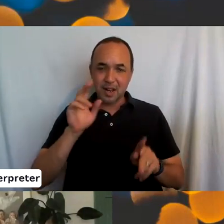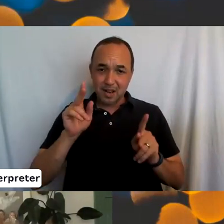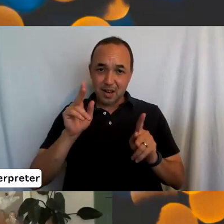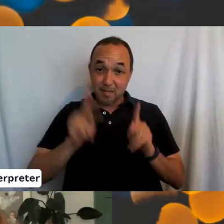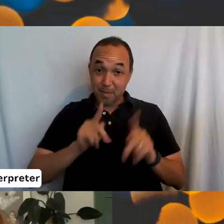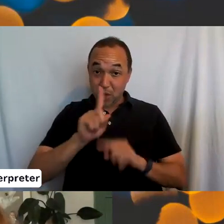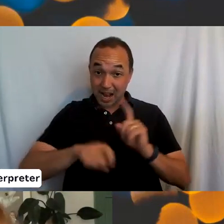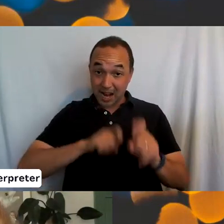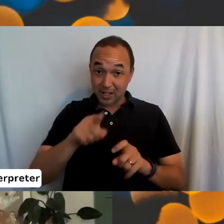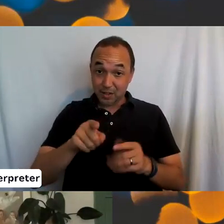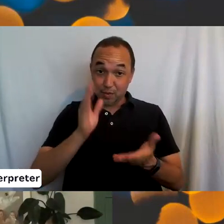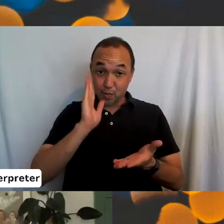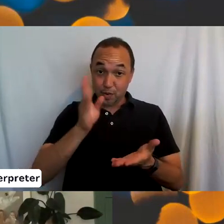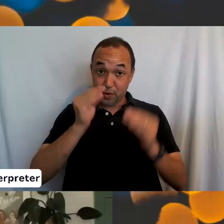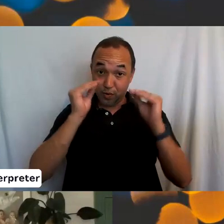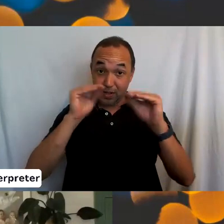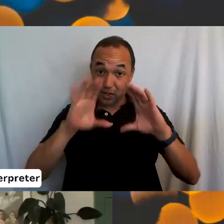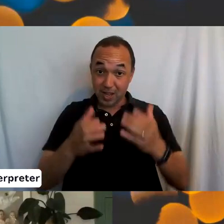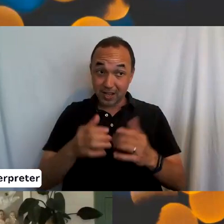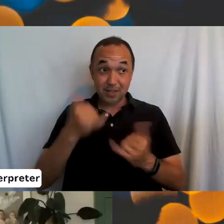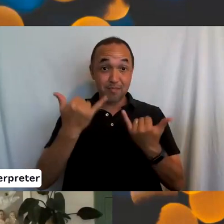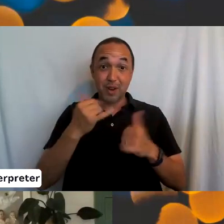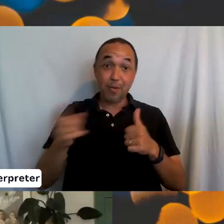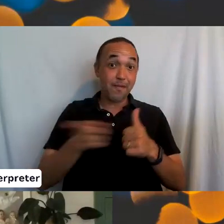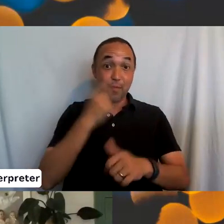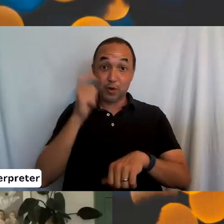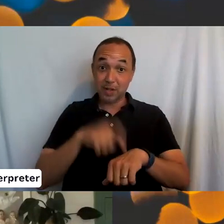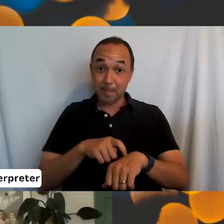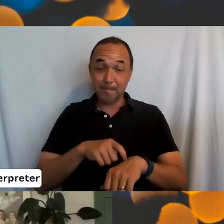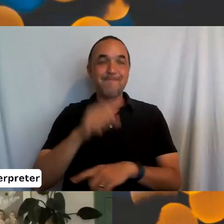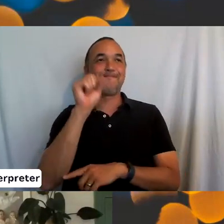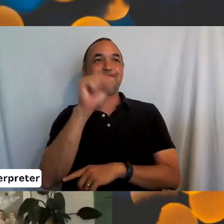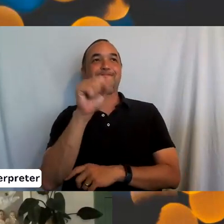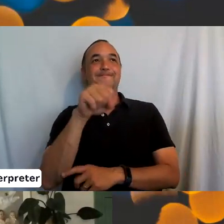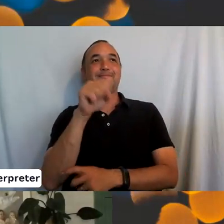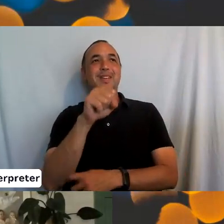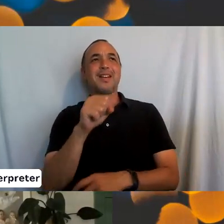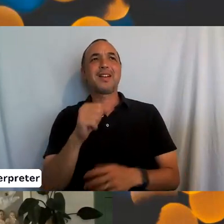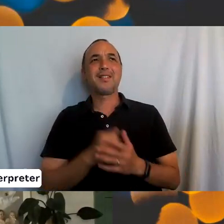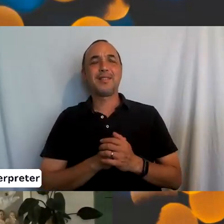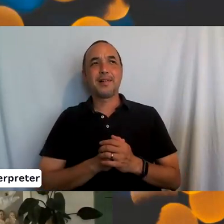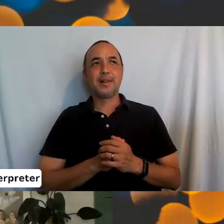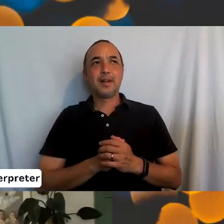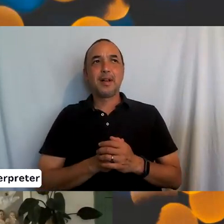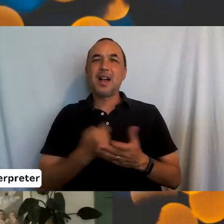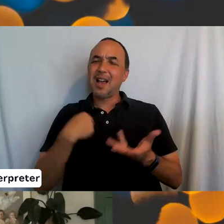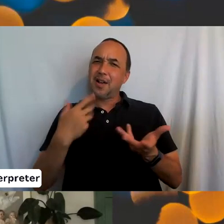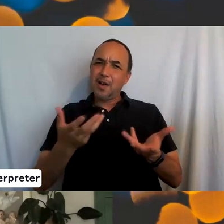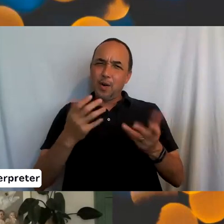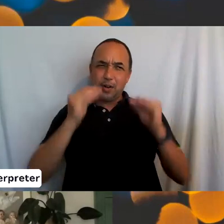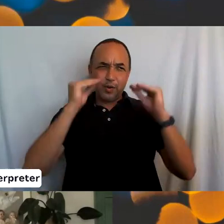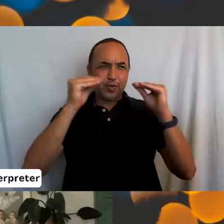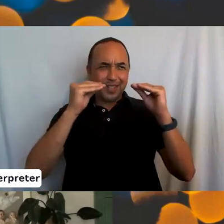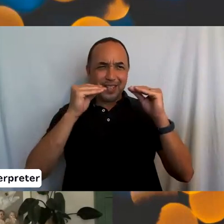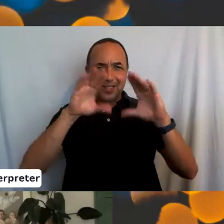on this? And this is it. This is the first time, huh? This is, I've been wanting to teach one of these for a really